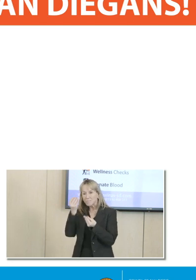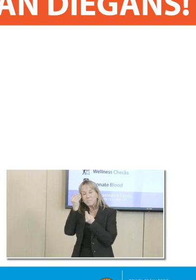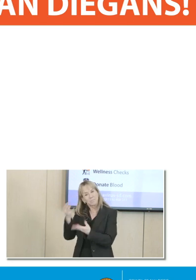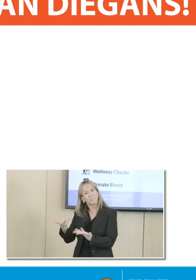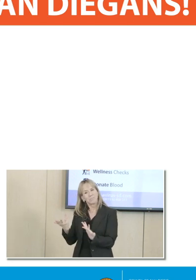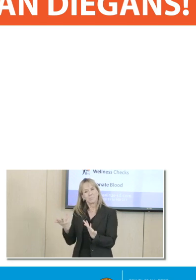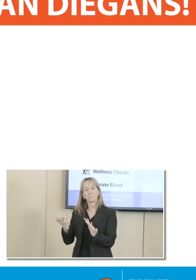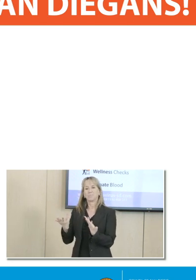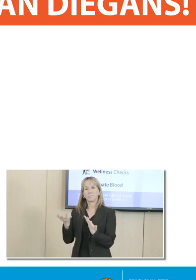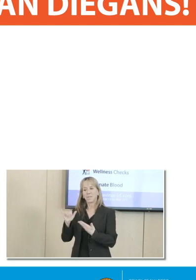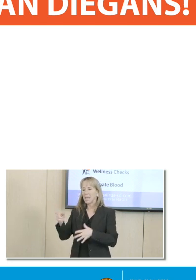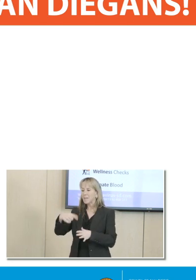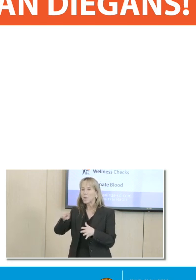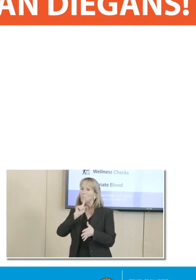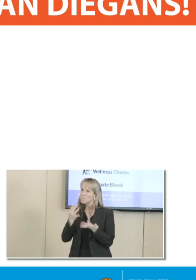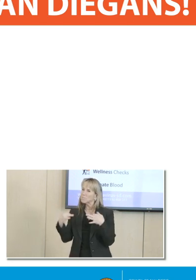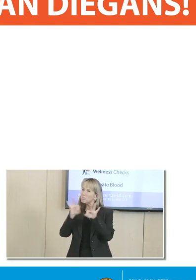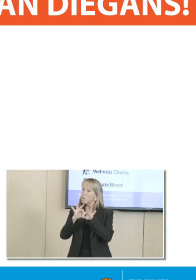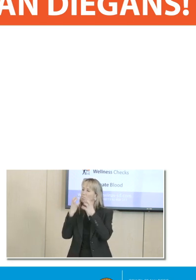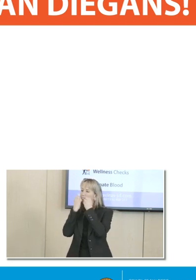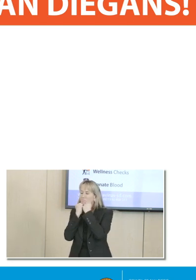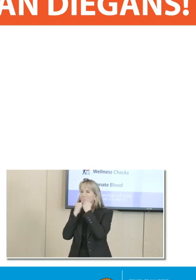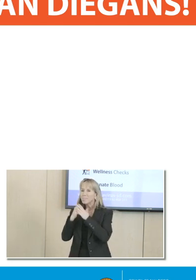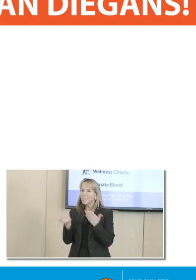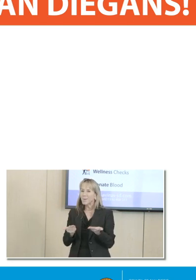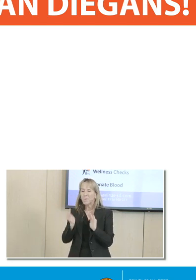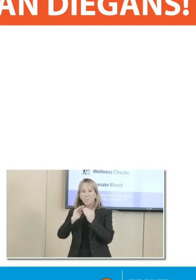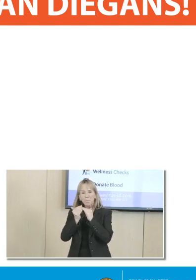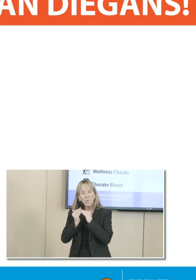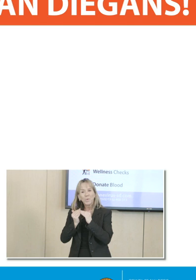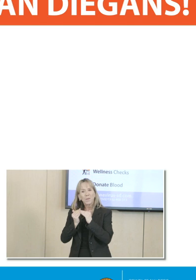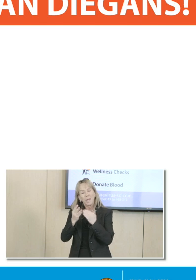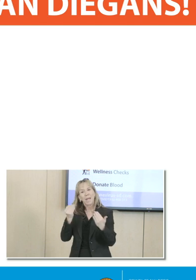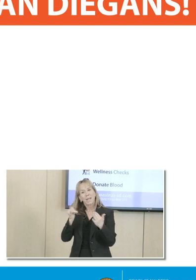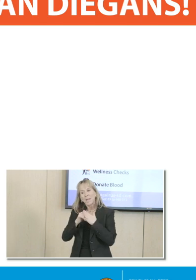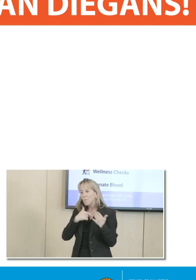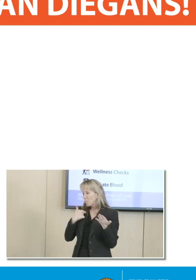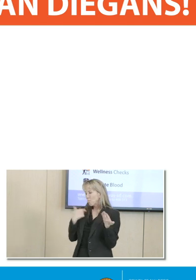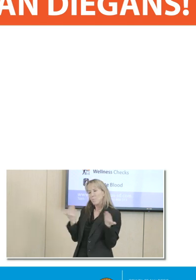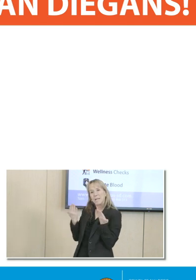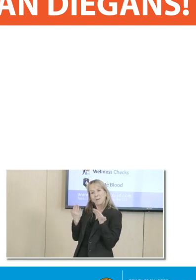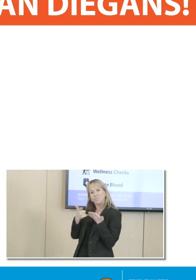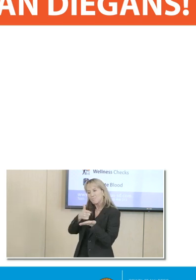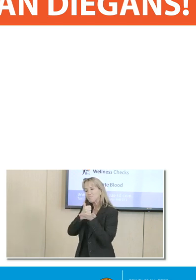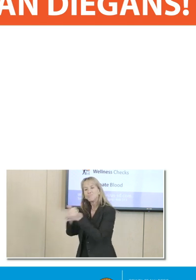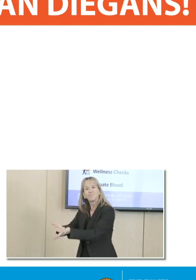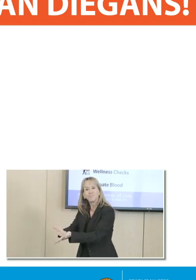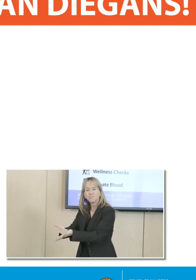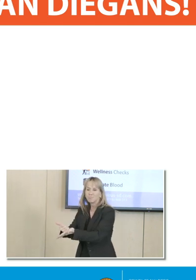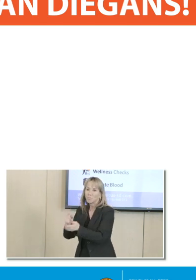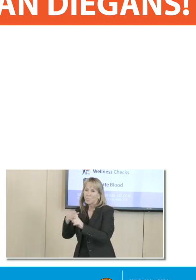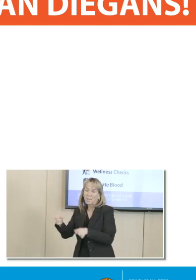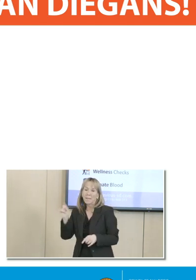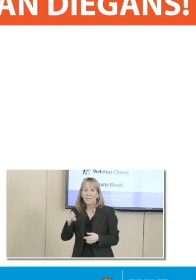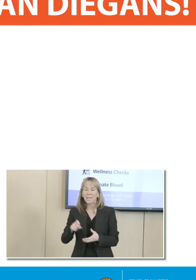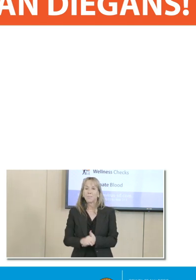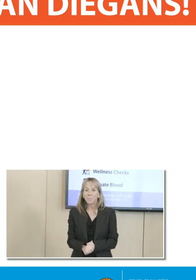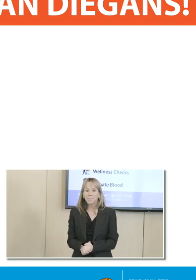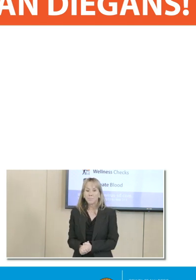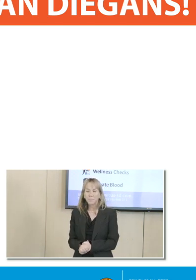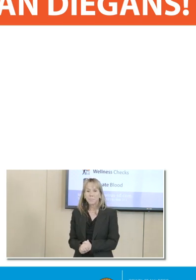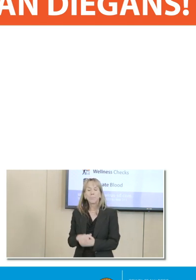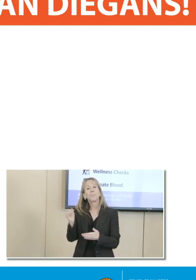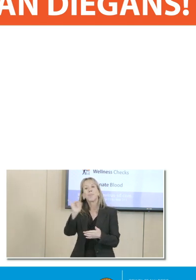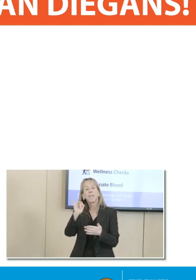are an integral part of our community and that you're there to help them when they need it. And then